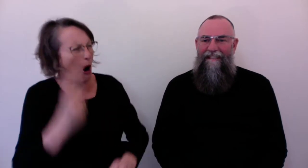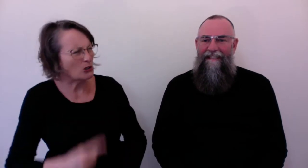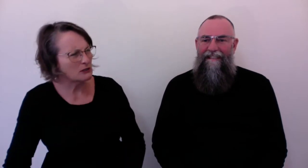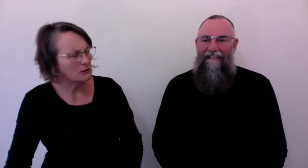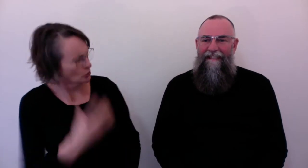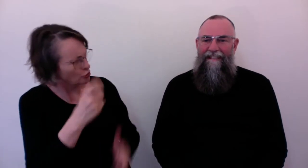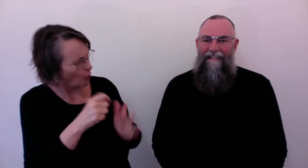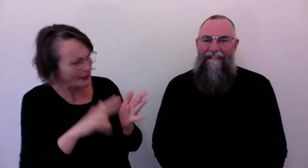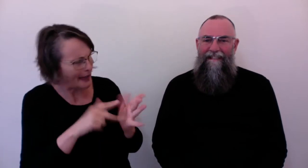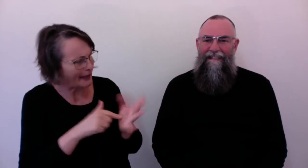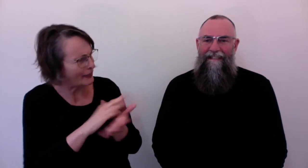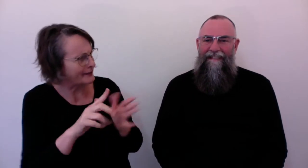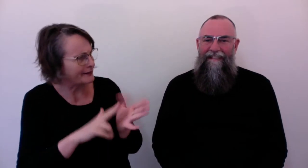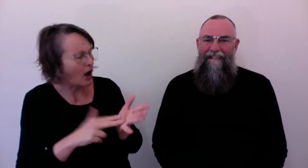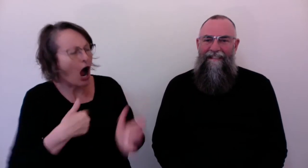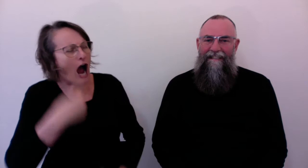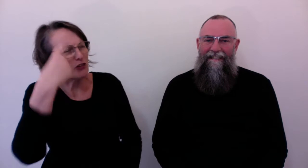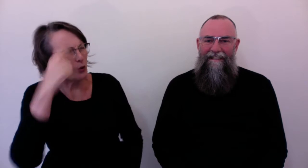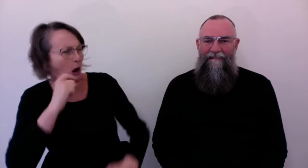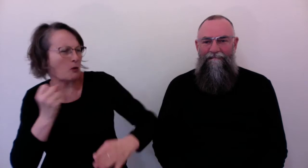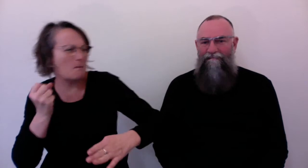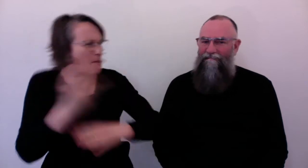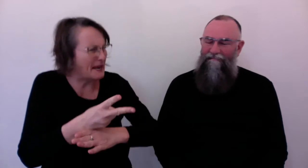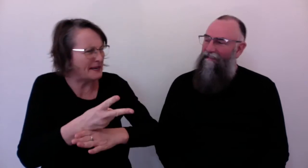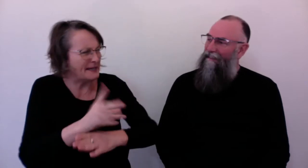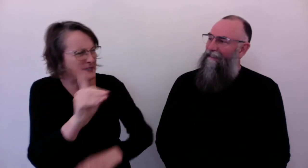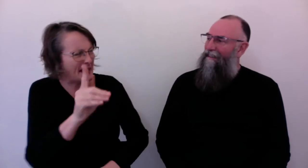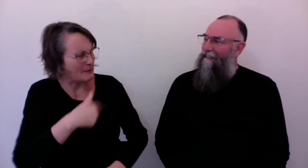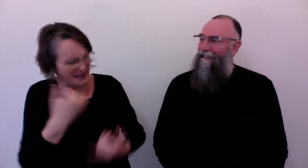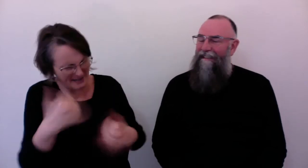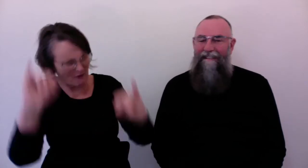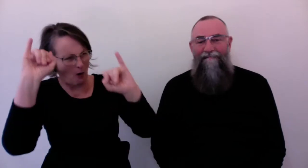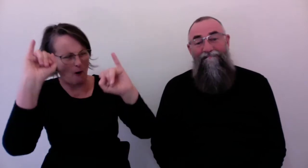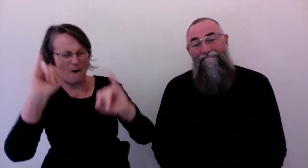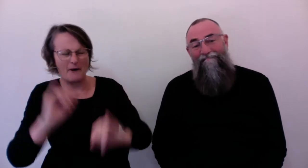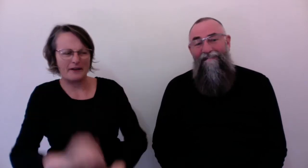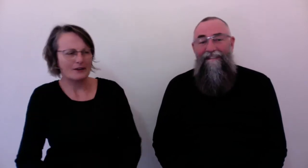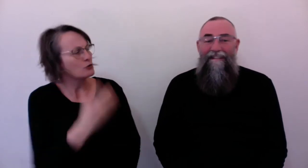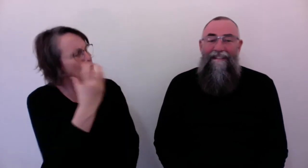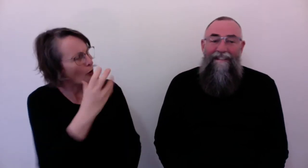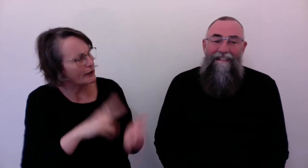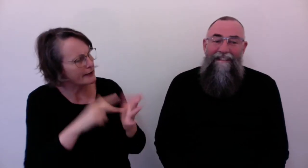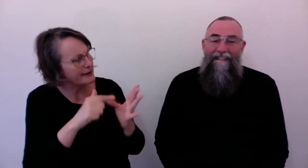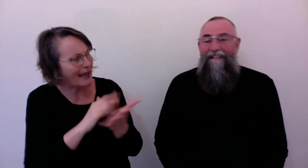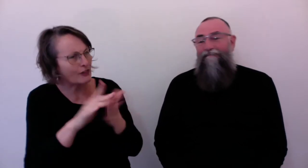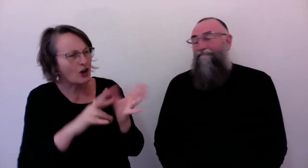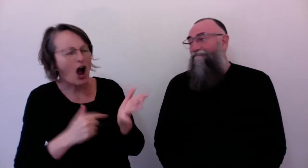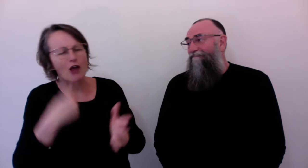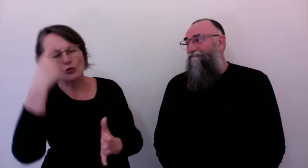Nathan. Oh, that's This was going to be a beautiful connection for us. Oh, yeah. Oh, sorry, Nathan. This was my one moment to interact with a guest